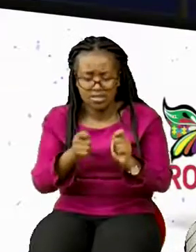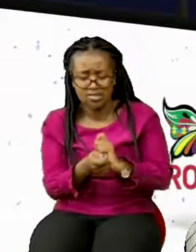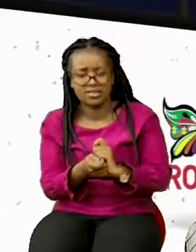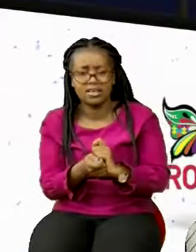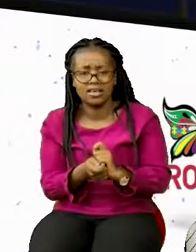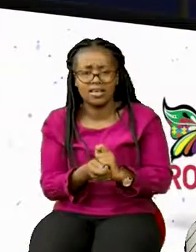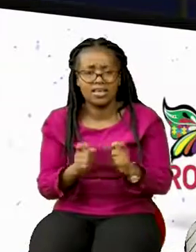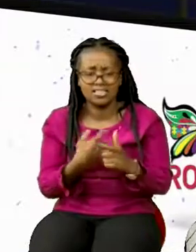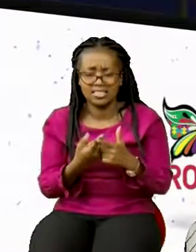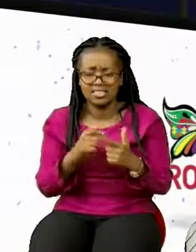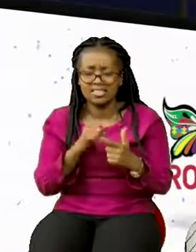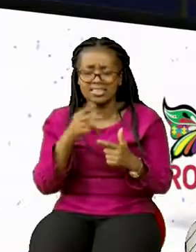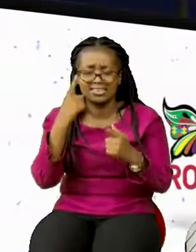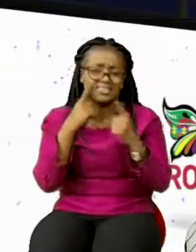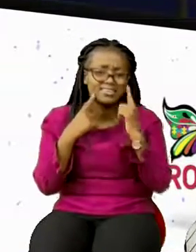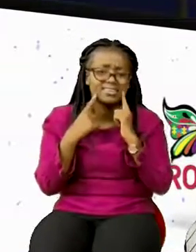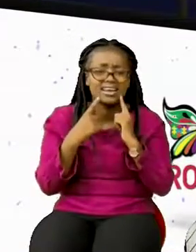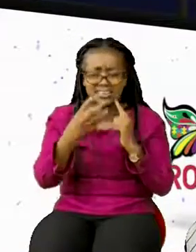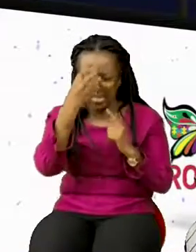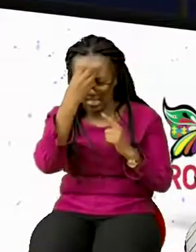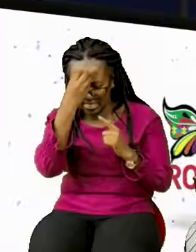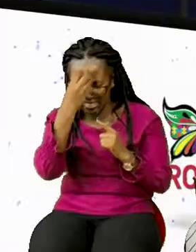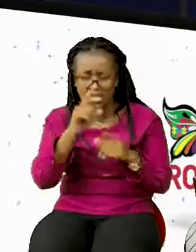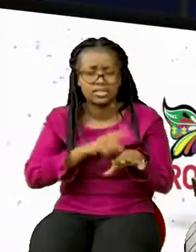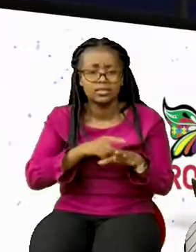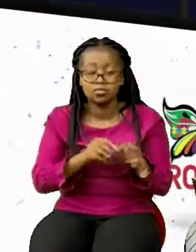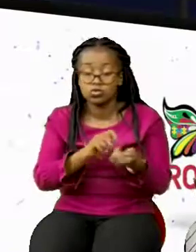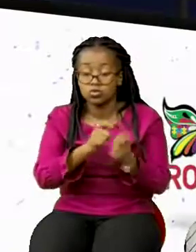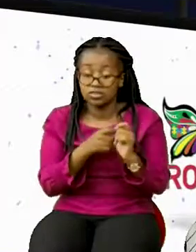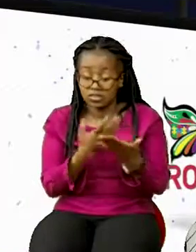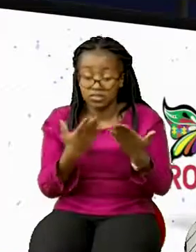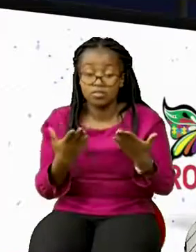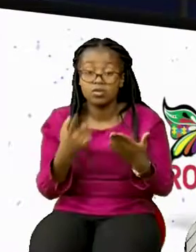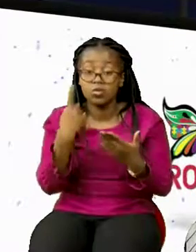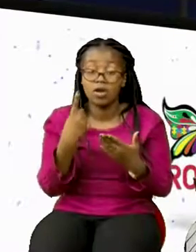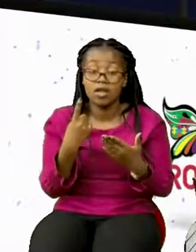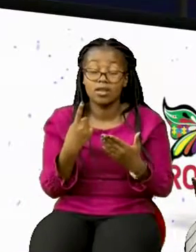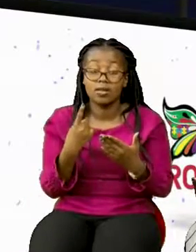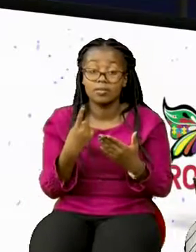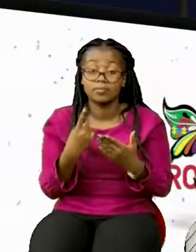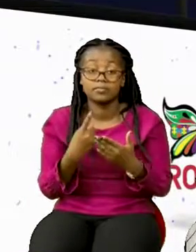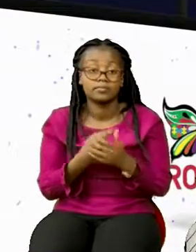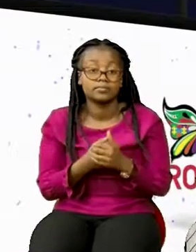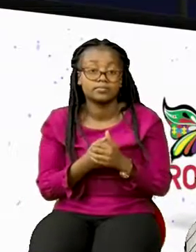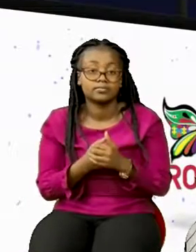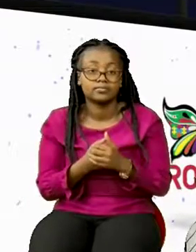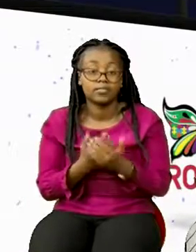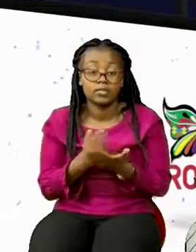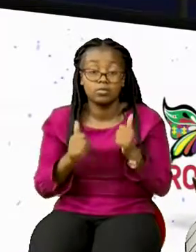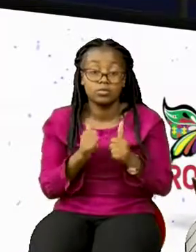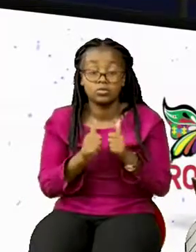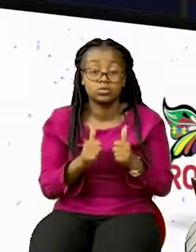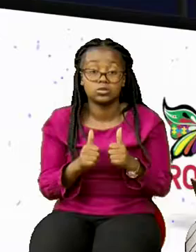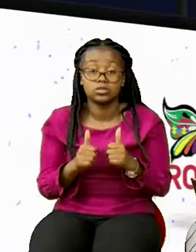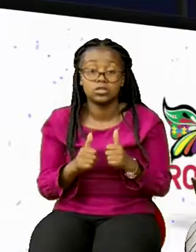they get very unsettled, or they cry, or they get very fussy when you change something, that's one of the, it can be something that you